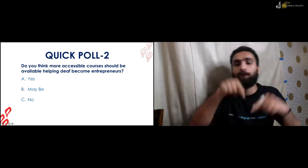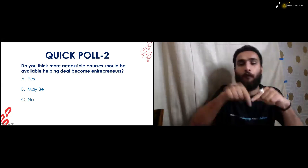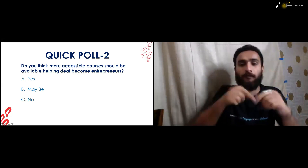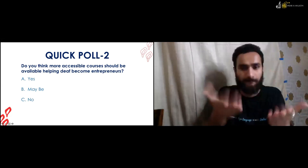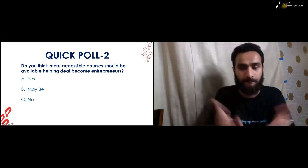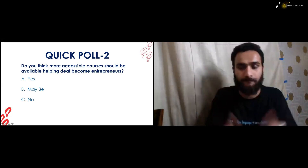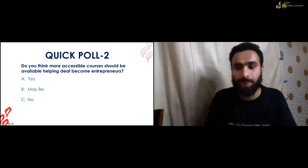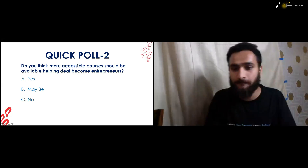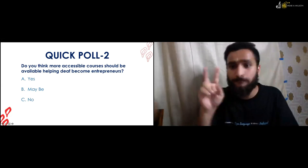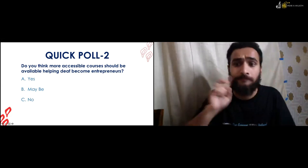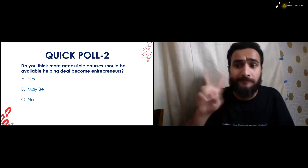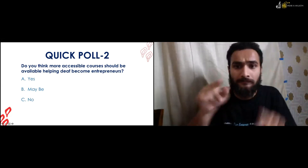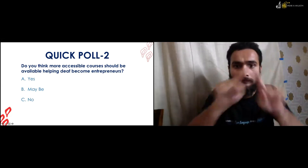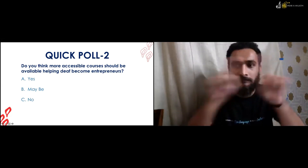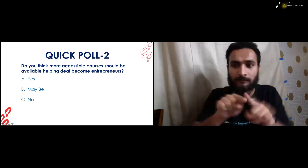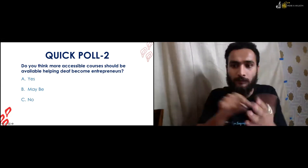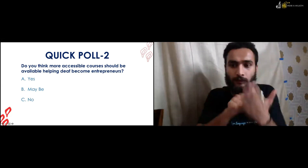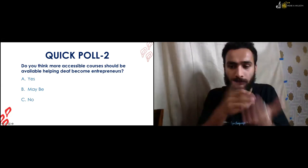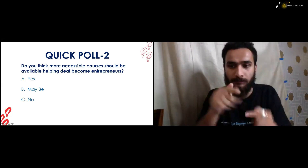no?